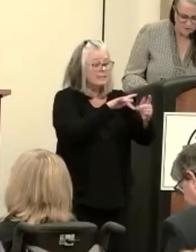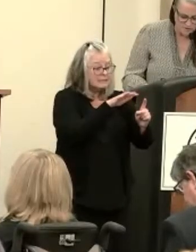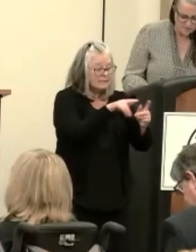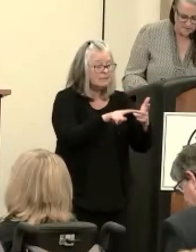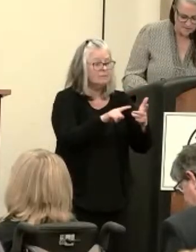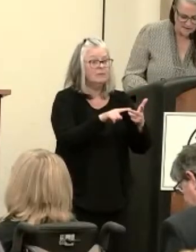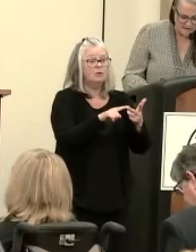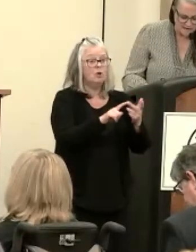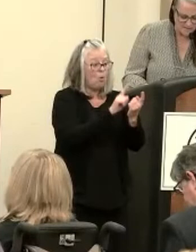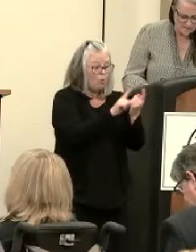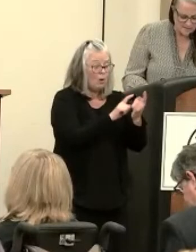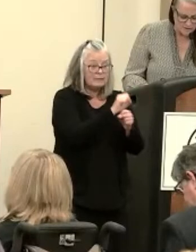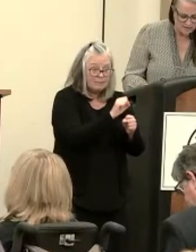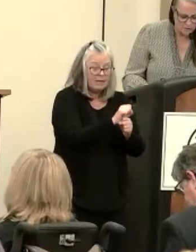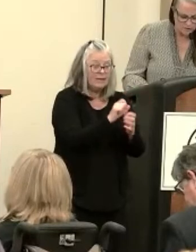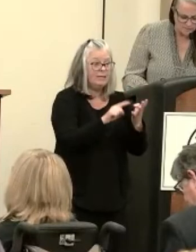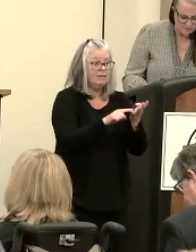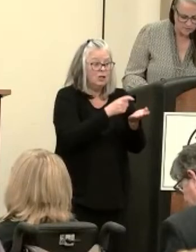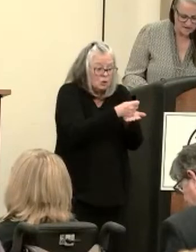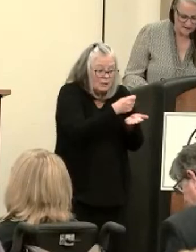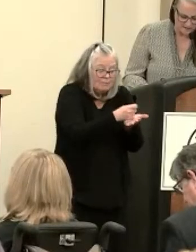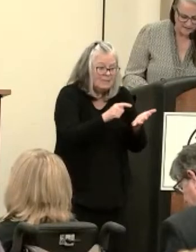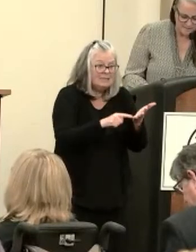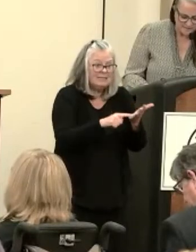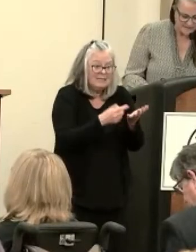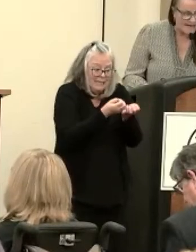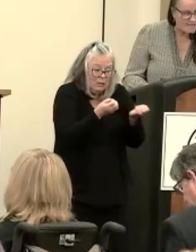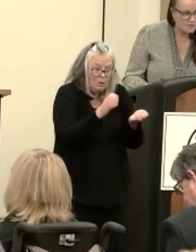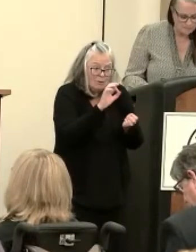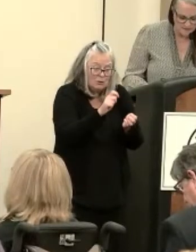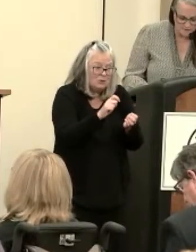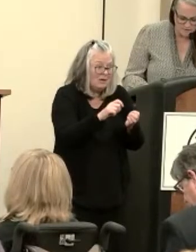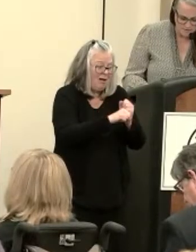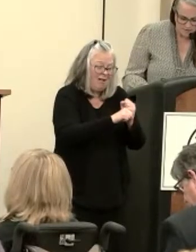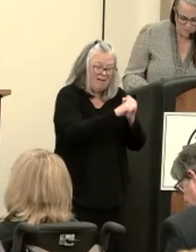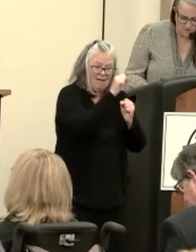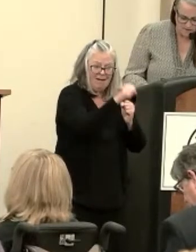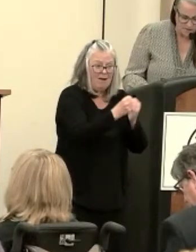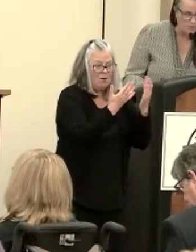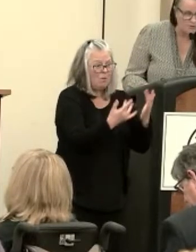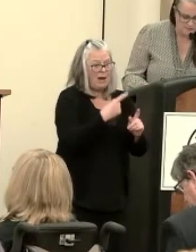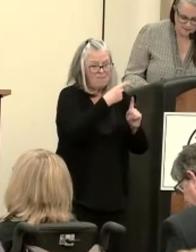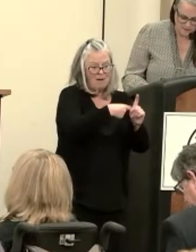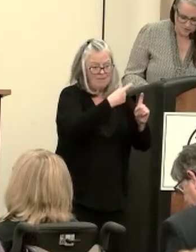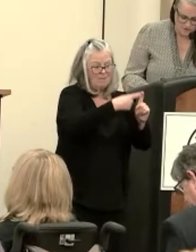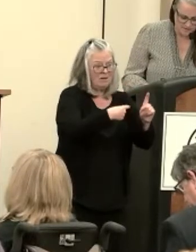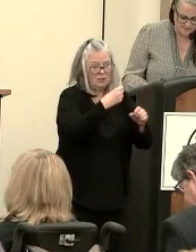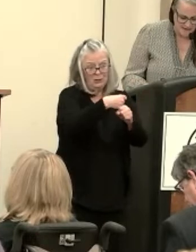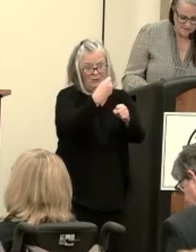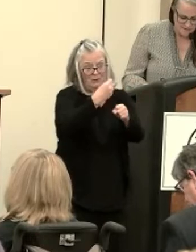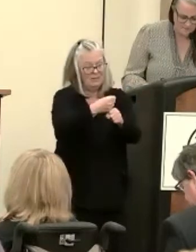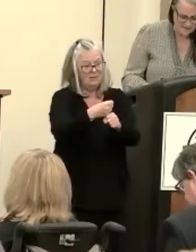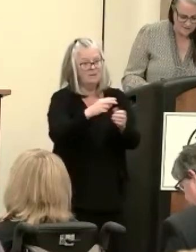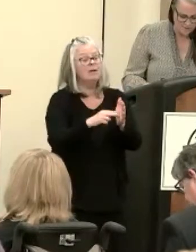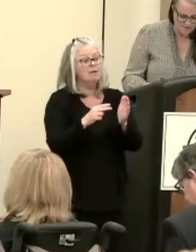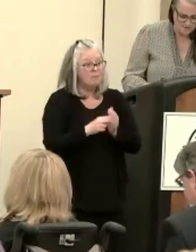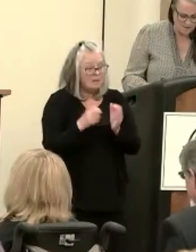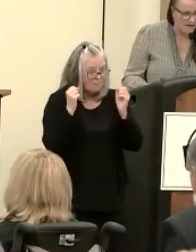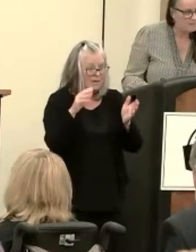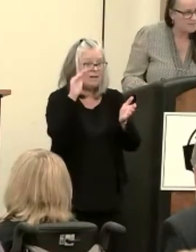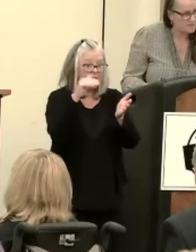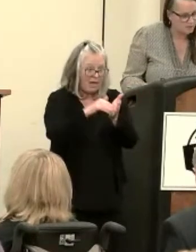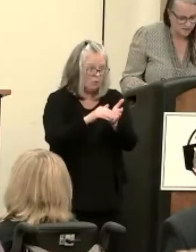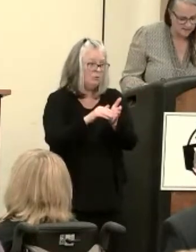therapy, treatment, even essential equipment repair, can last for months or years, which leaves thousands of Manitobans